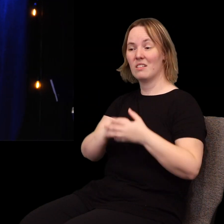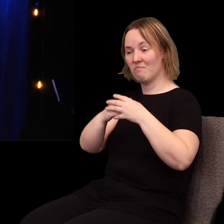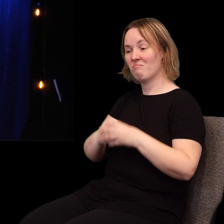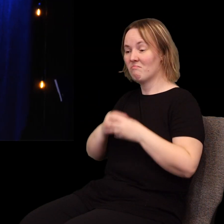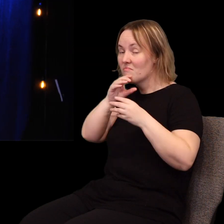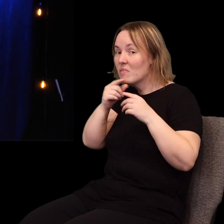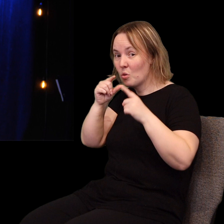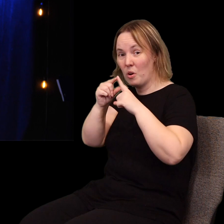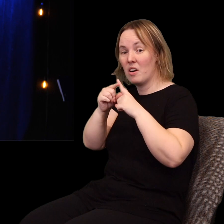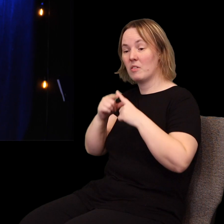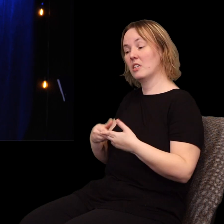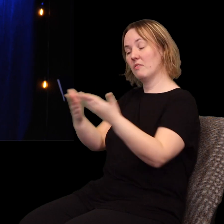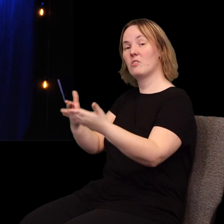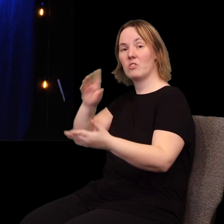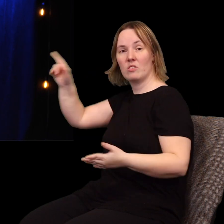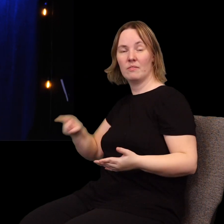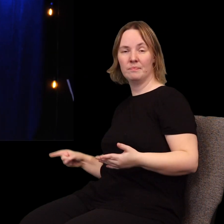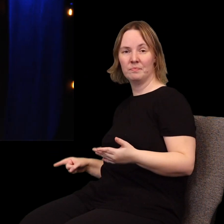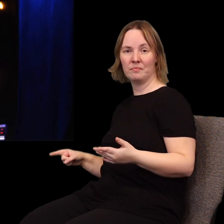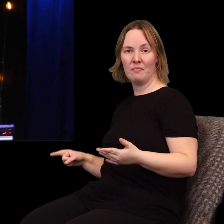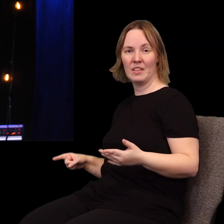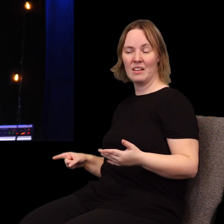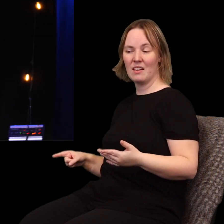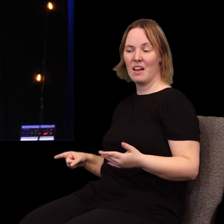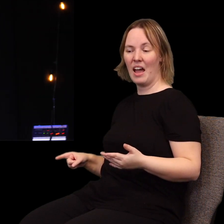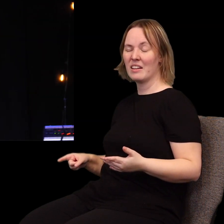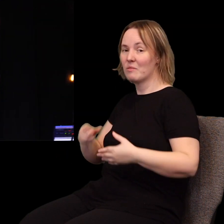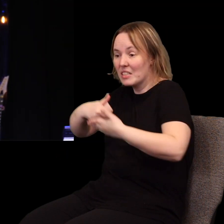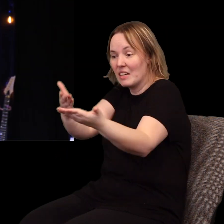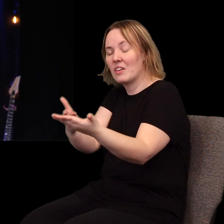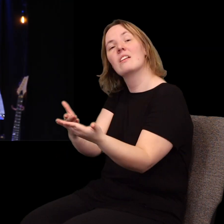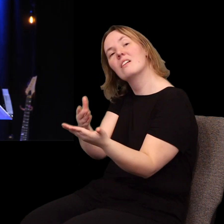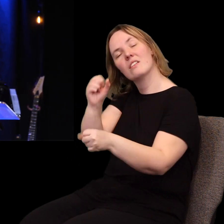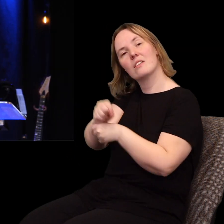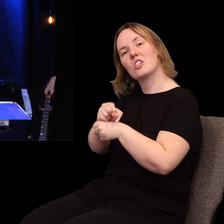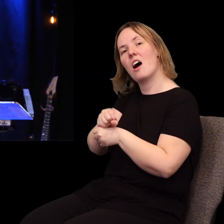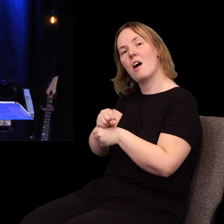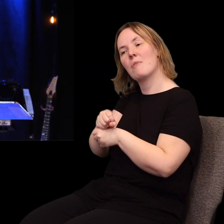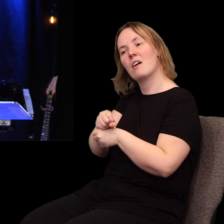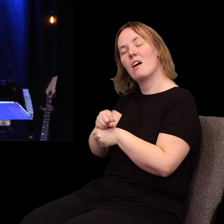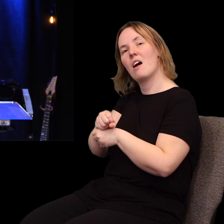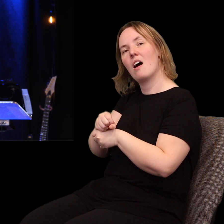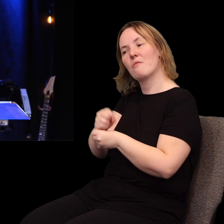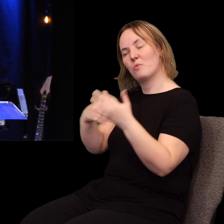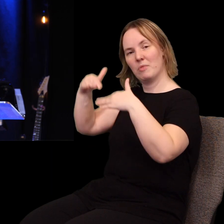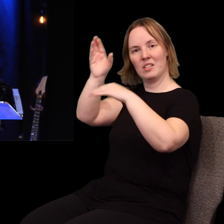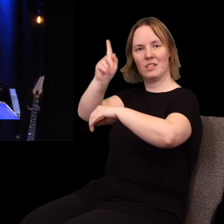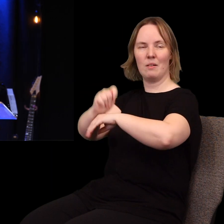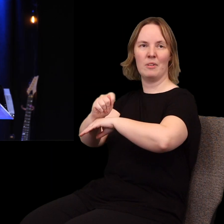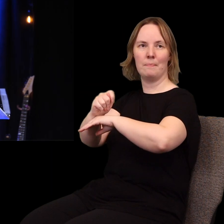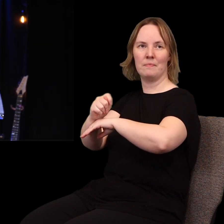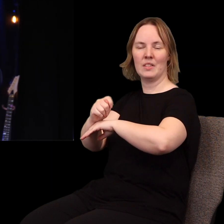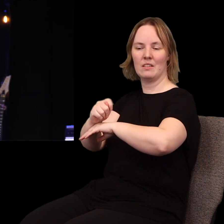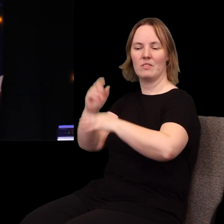that I want you to give to Zerubbabel. He was actually the governor of Judah, commissioned with this task. And God says, I know he's let it slide for quite a